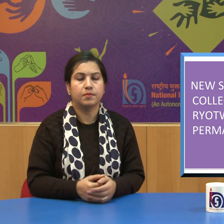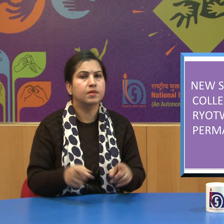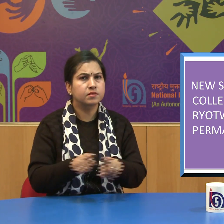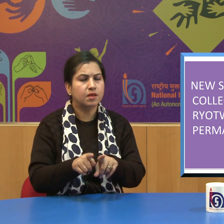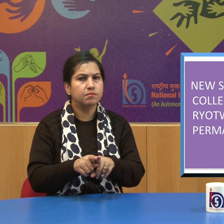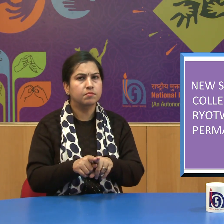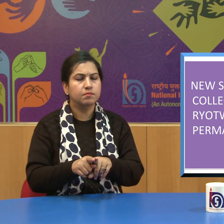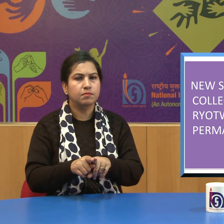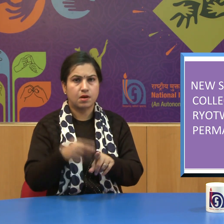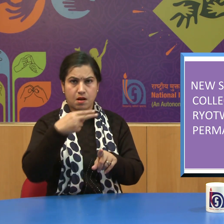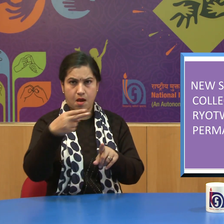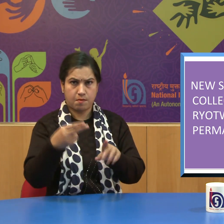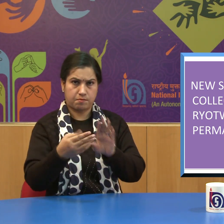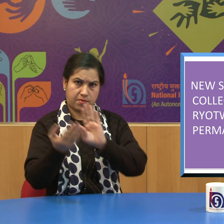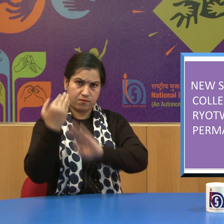permanent settlement